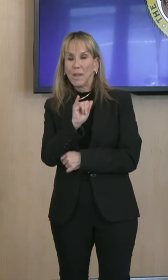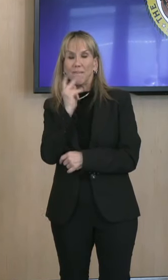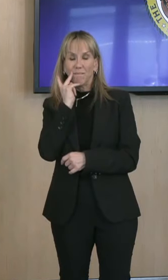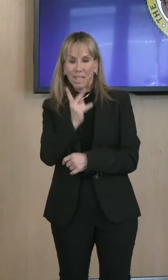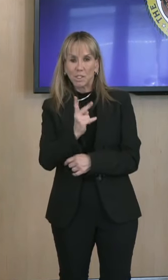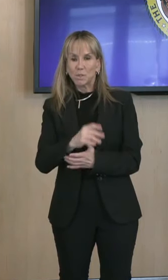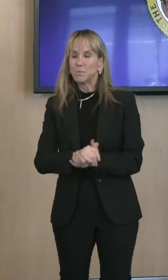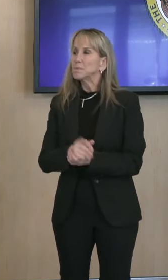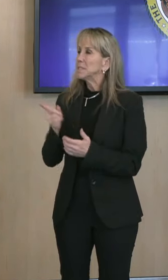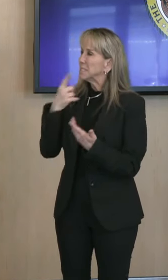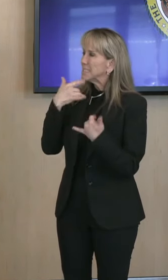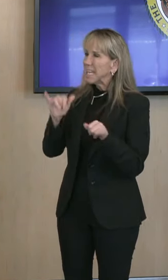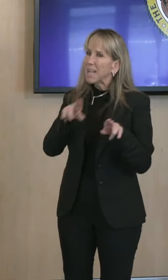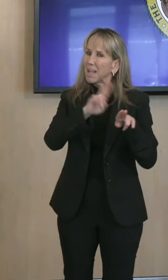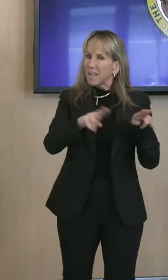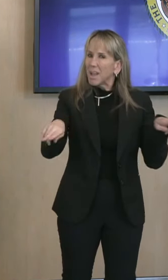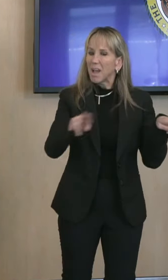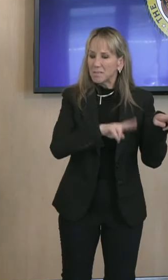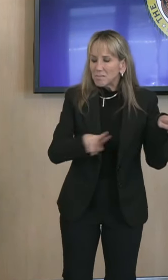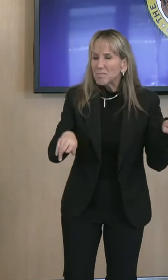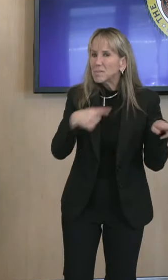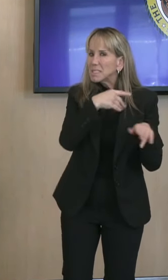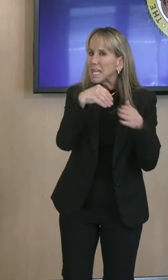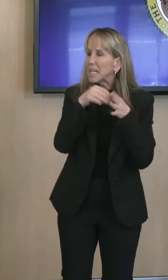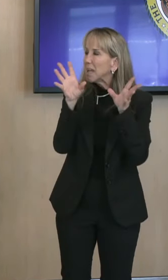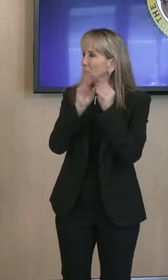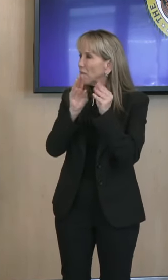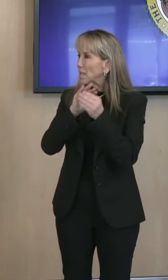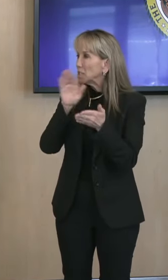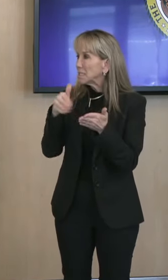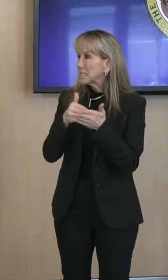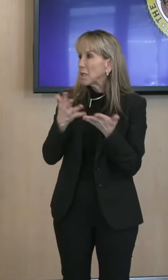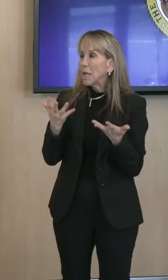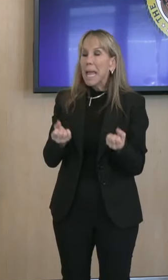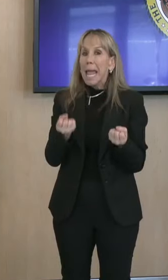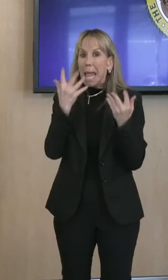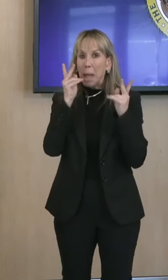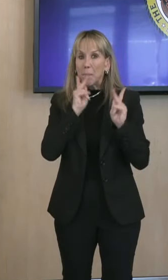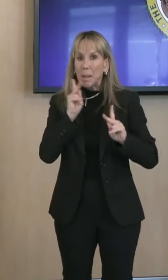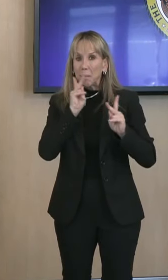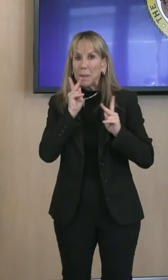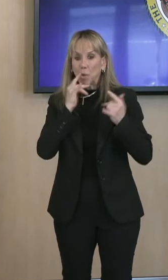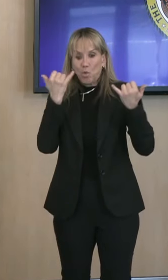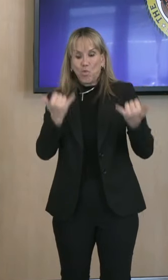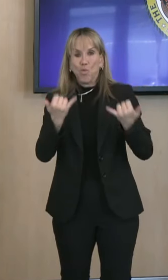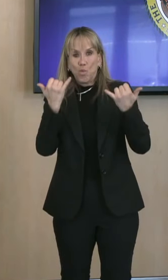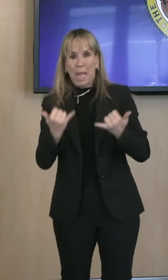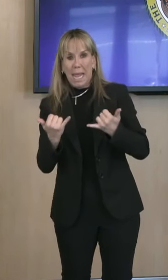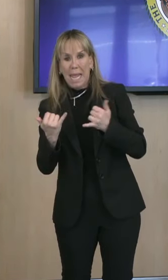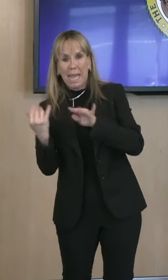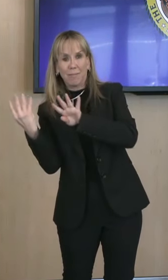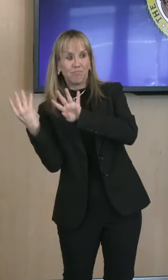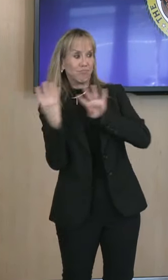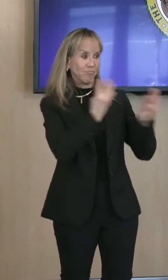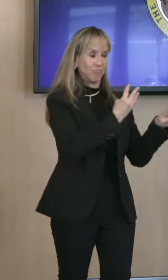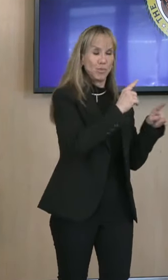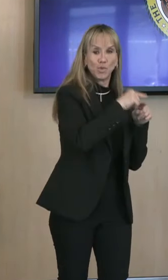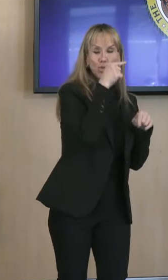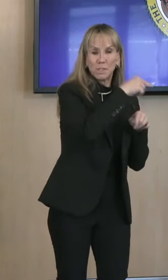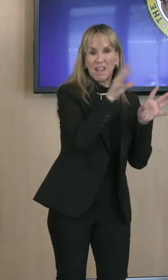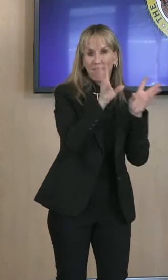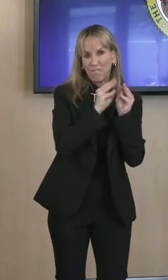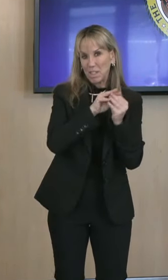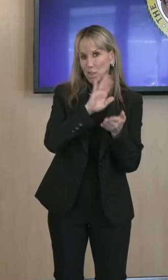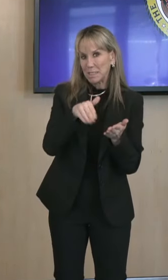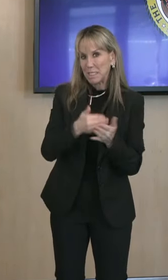up at the convention center, she asks how many people were transferred to the facility today. Thank you. In terms